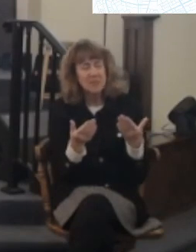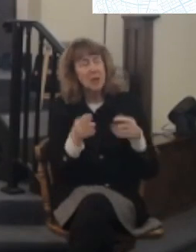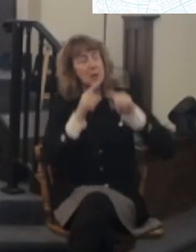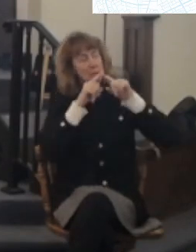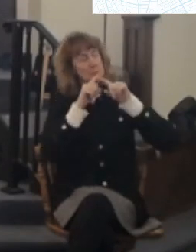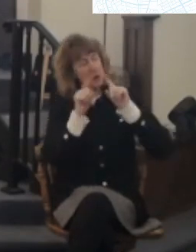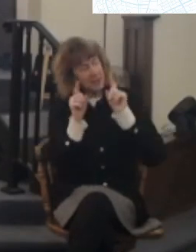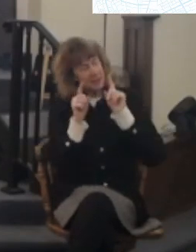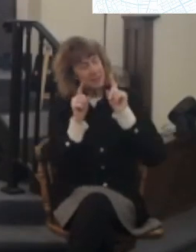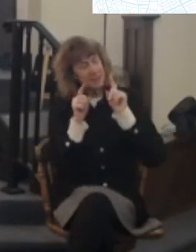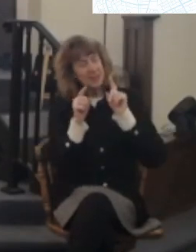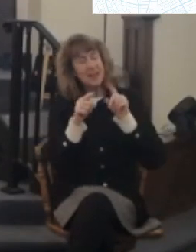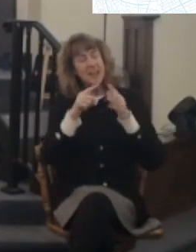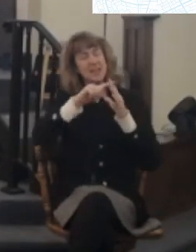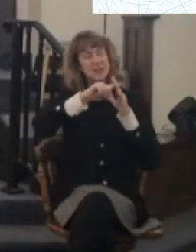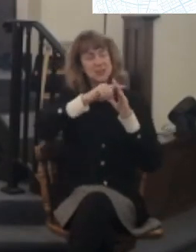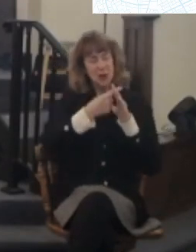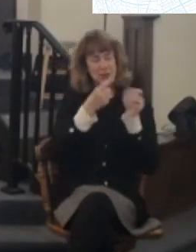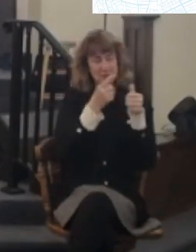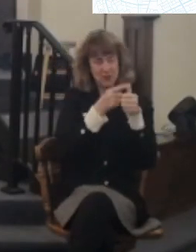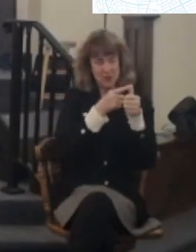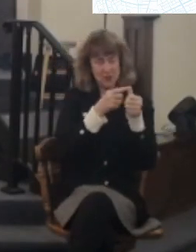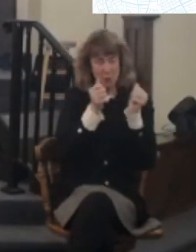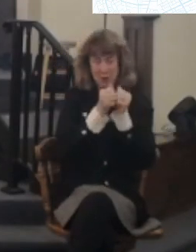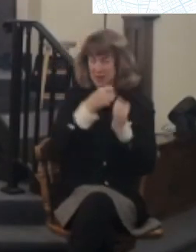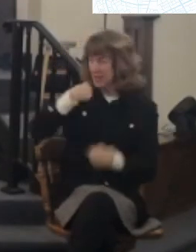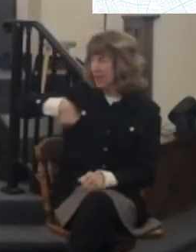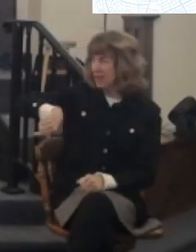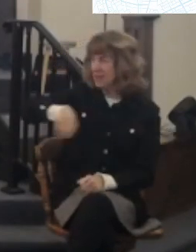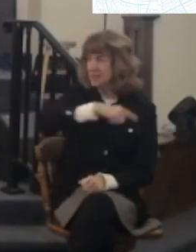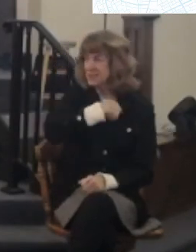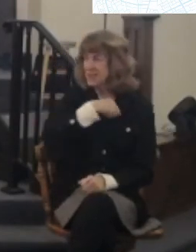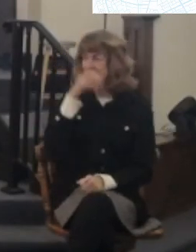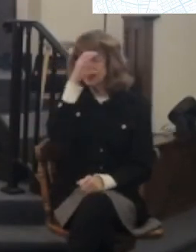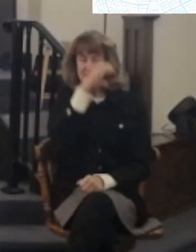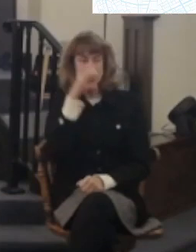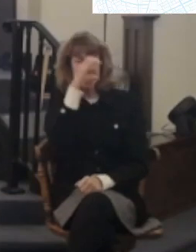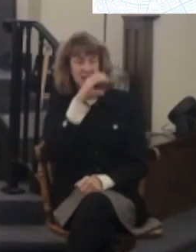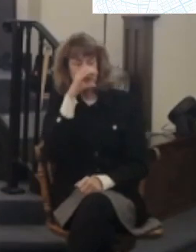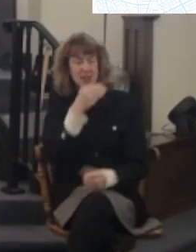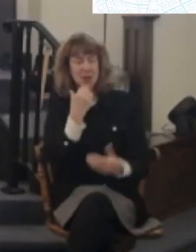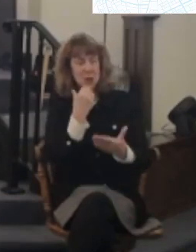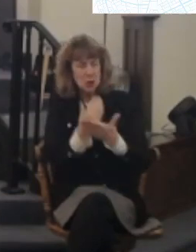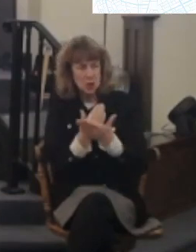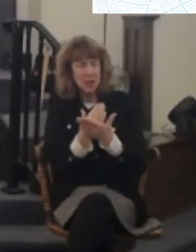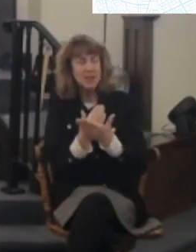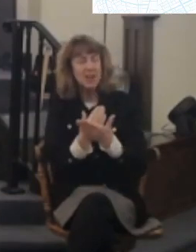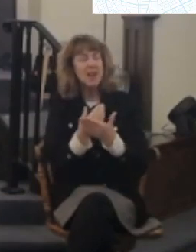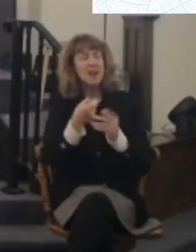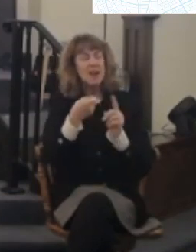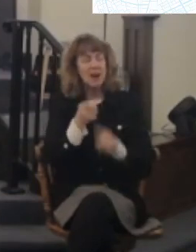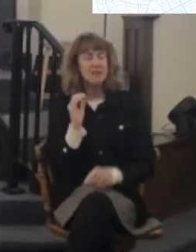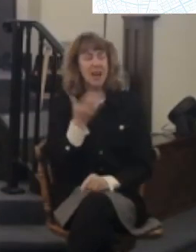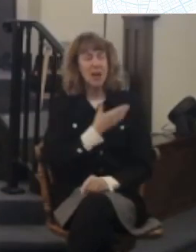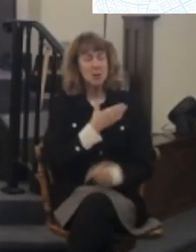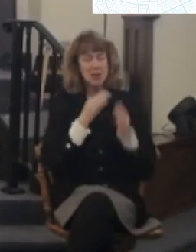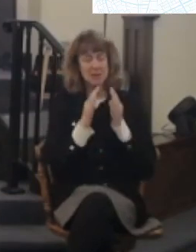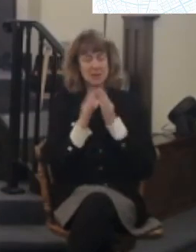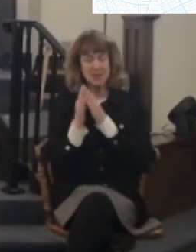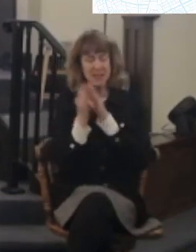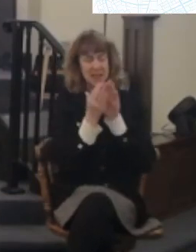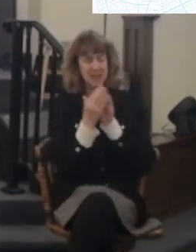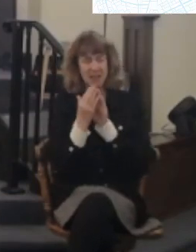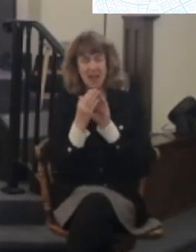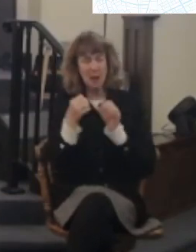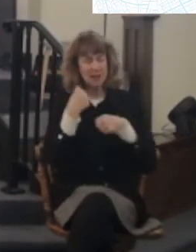But it starts first by us all seeking the welfare of our city. And I'm going to